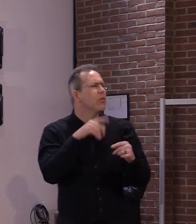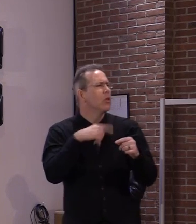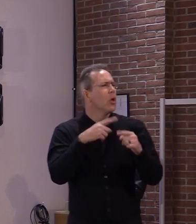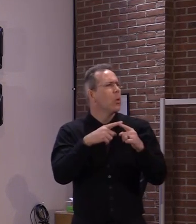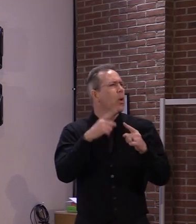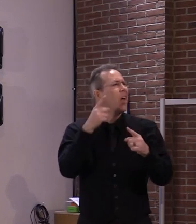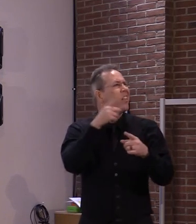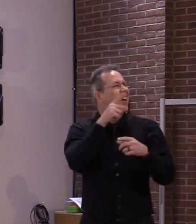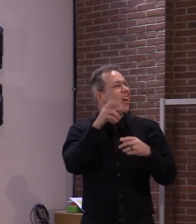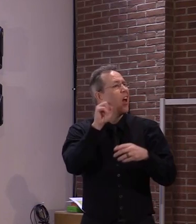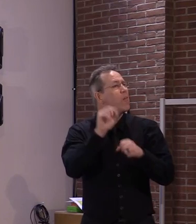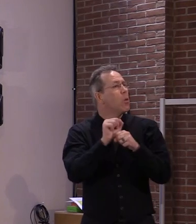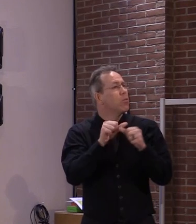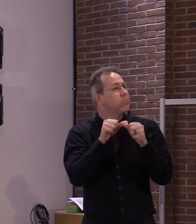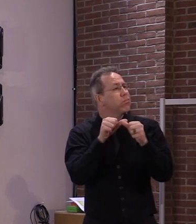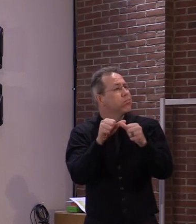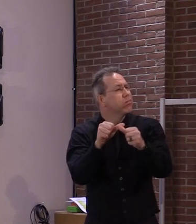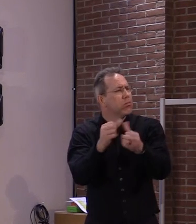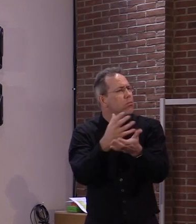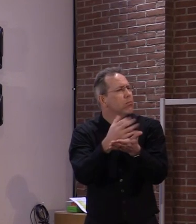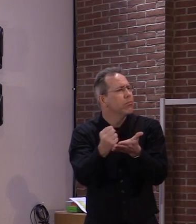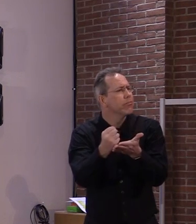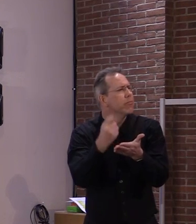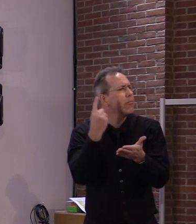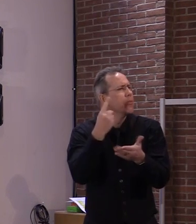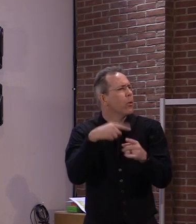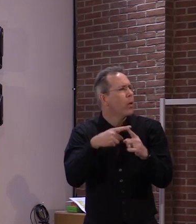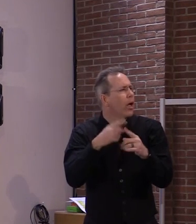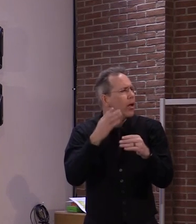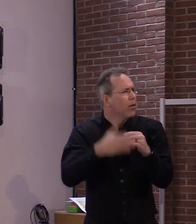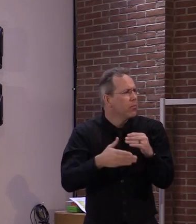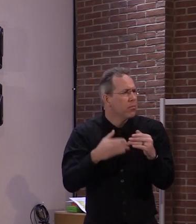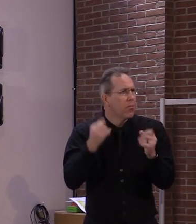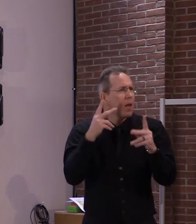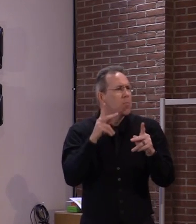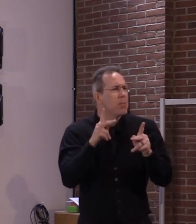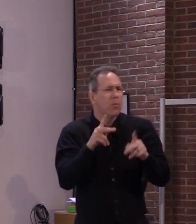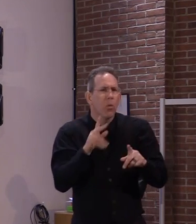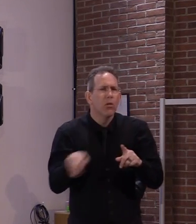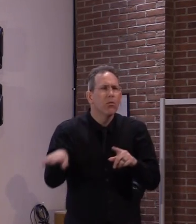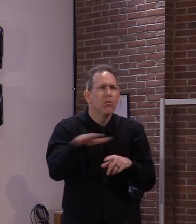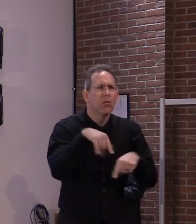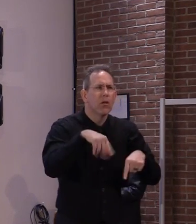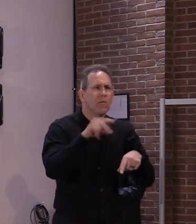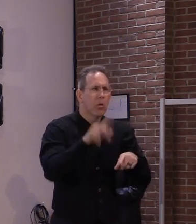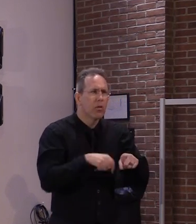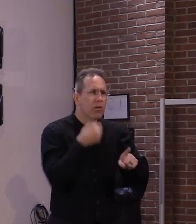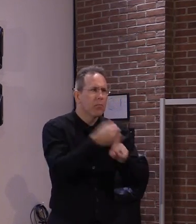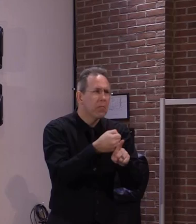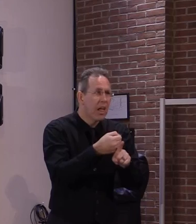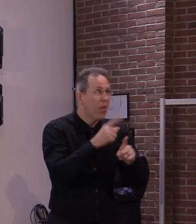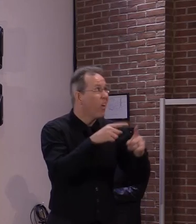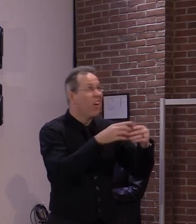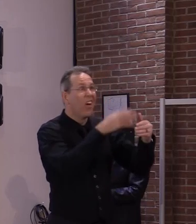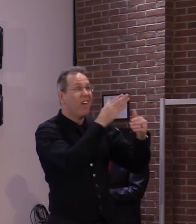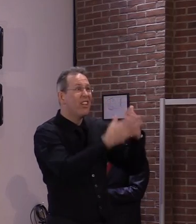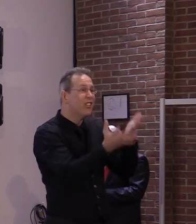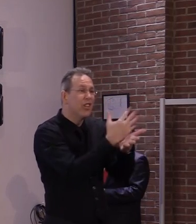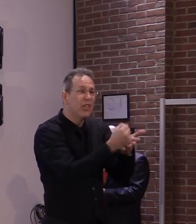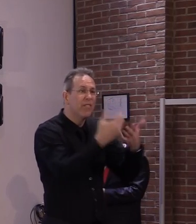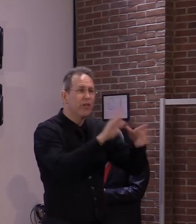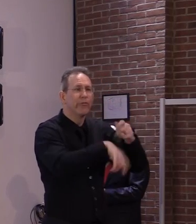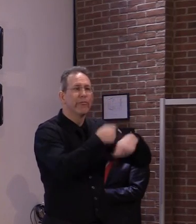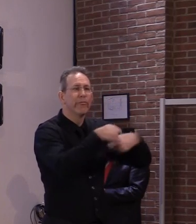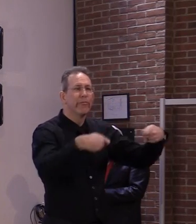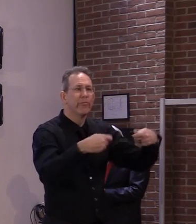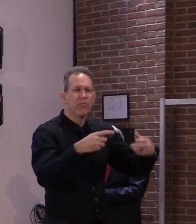how many people would be affected at present if they were to end? I would have to get